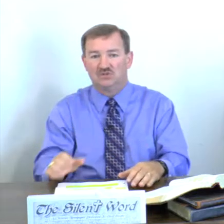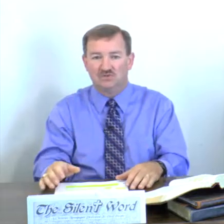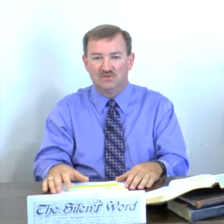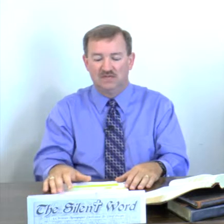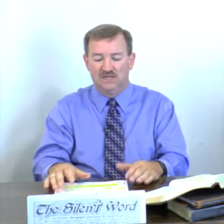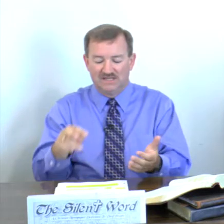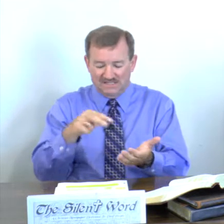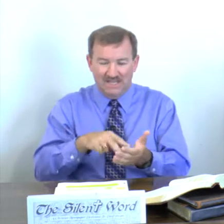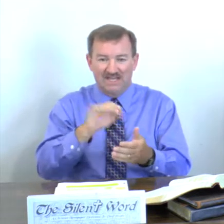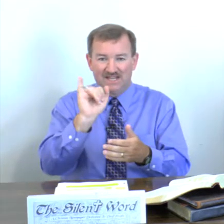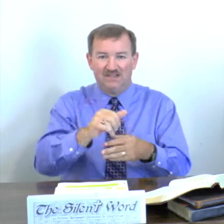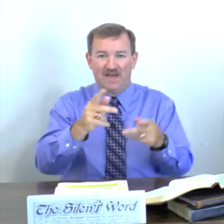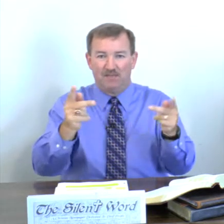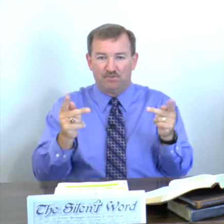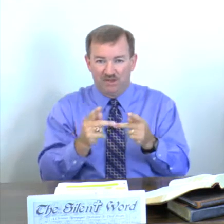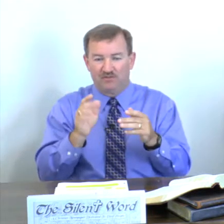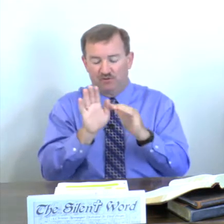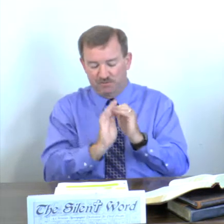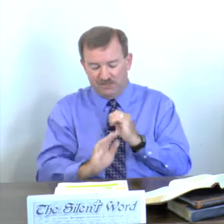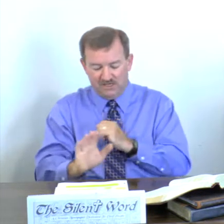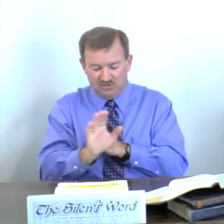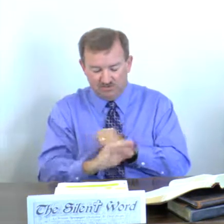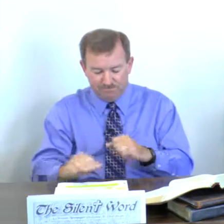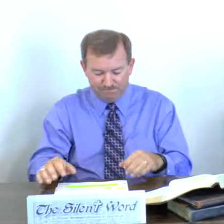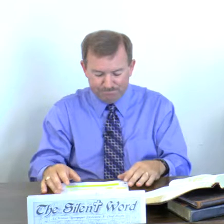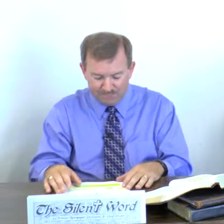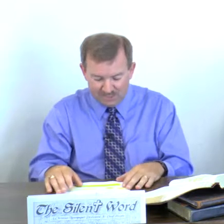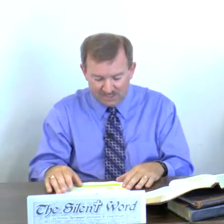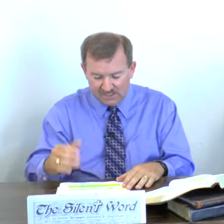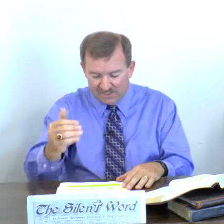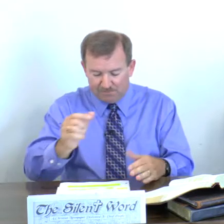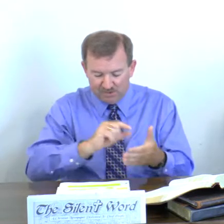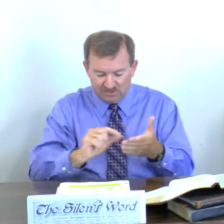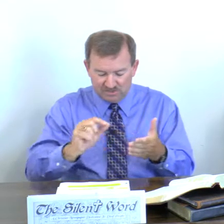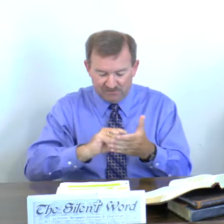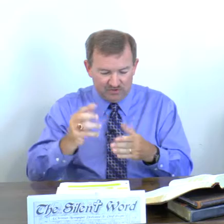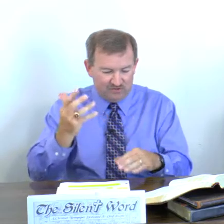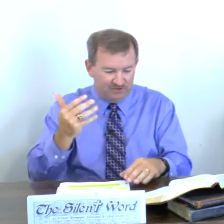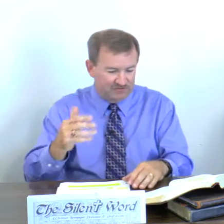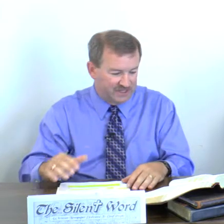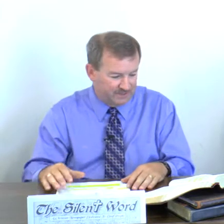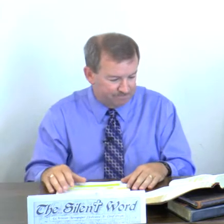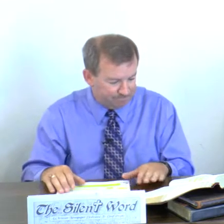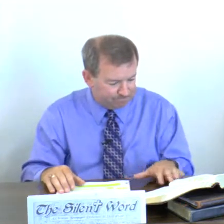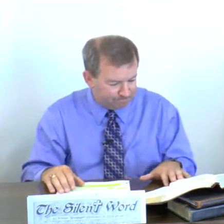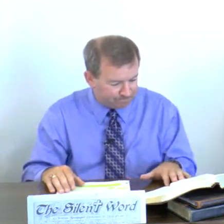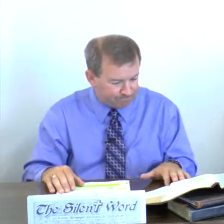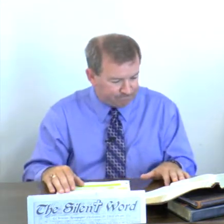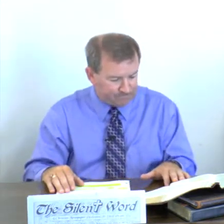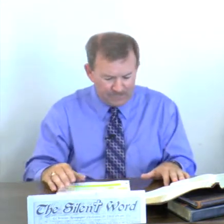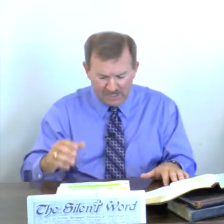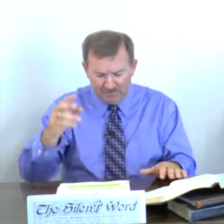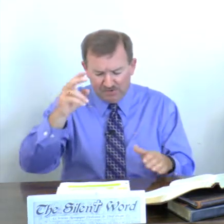you. Stand in that place for protection. That brings us to verse 15. And I'm going to